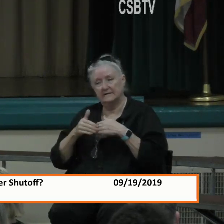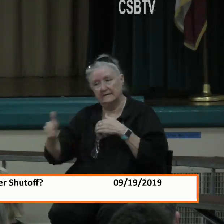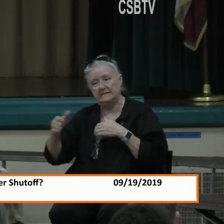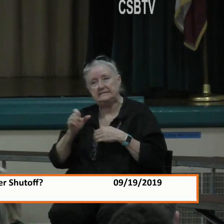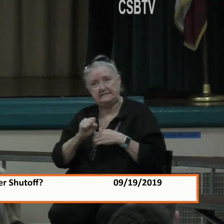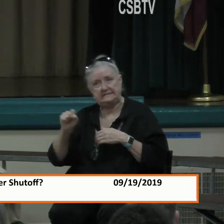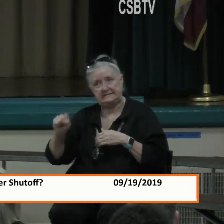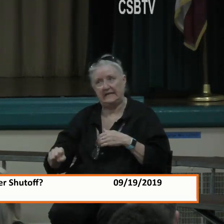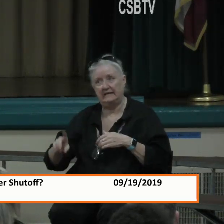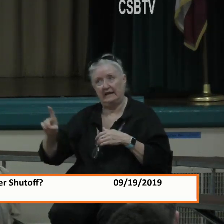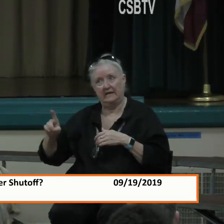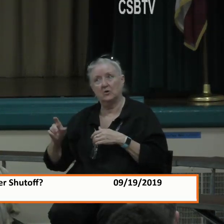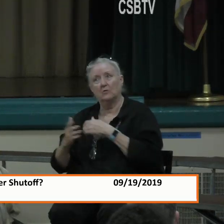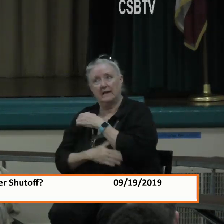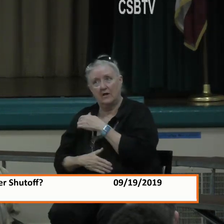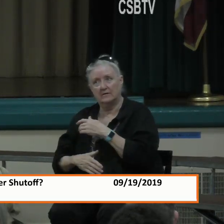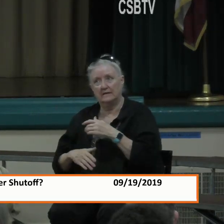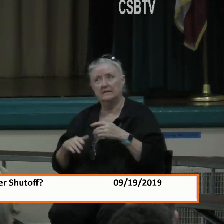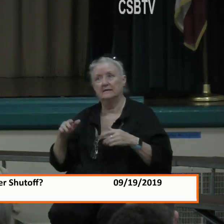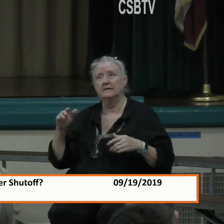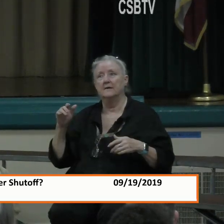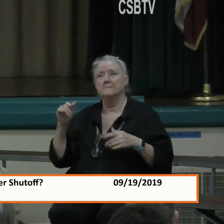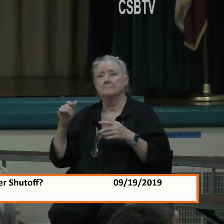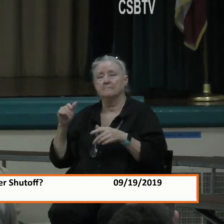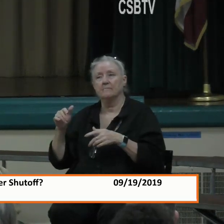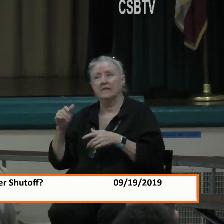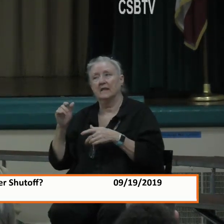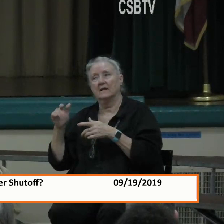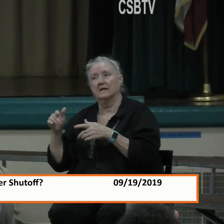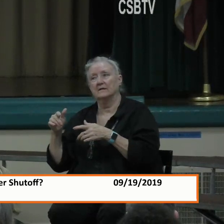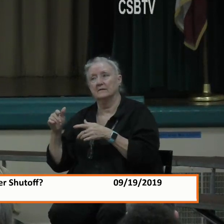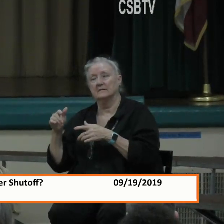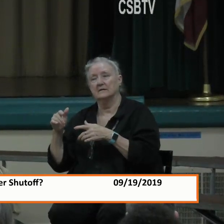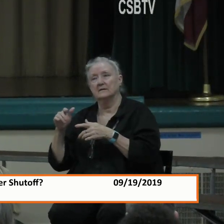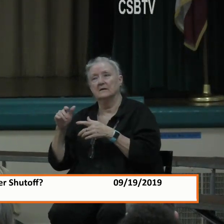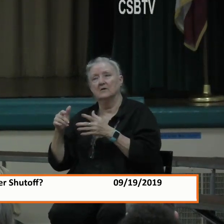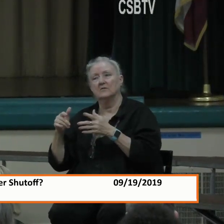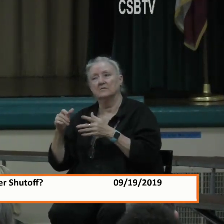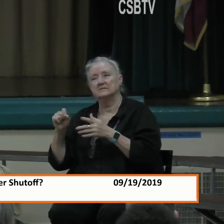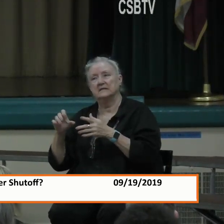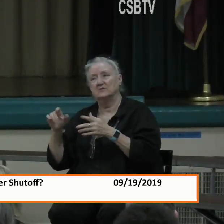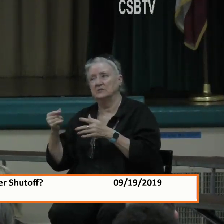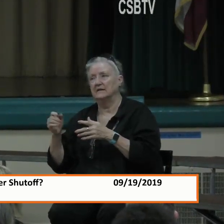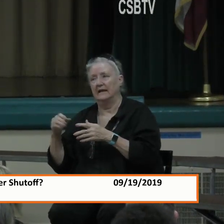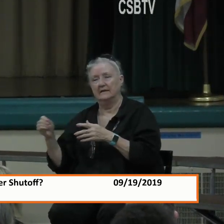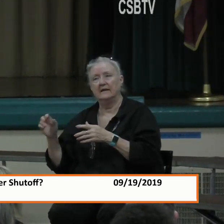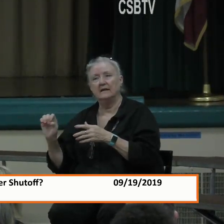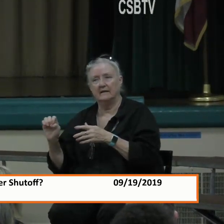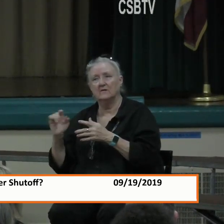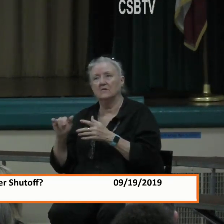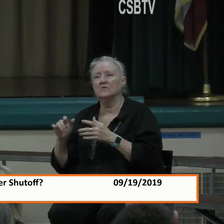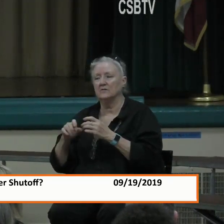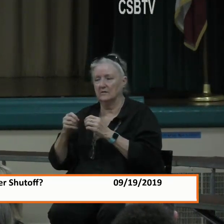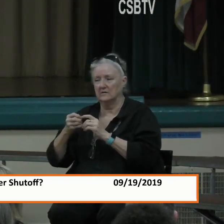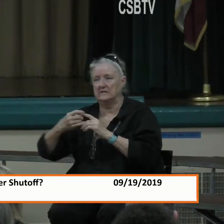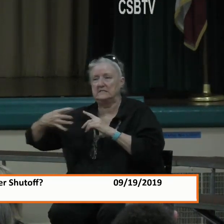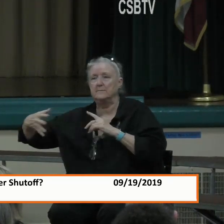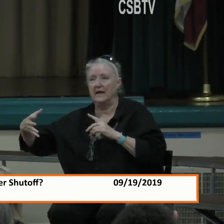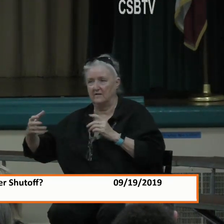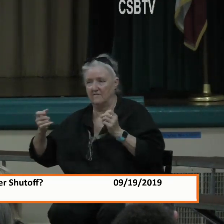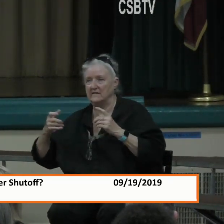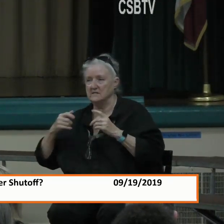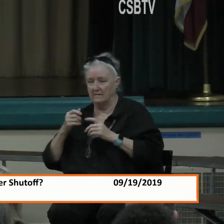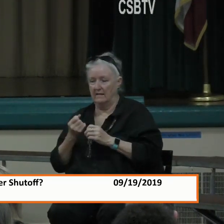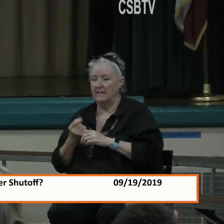County, SDG&E territory from the fires they had there. This was rapidly extended, quite rapidly last